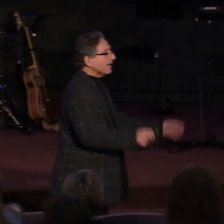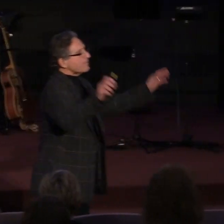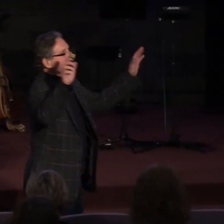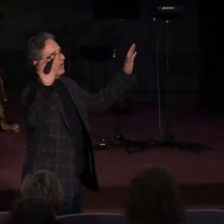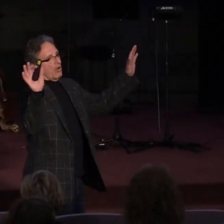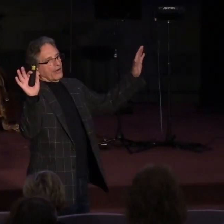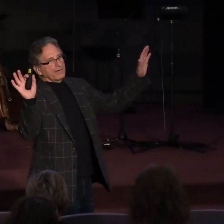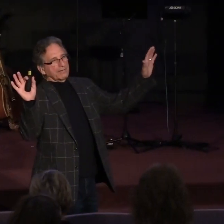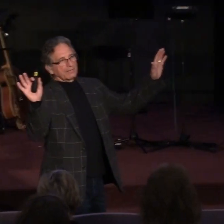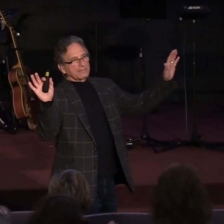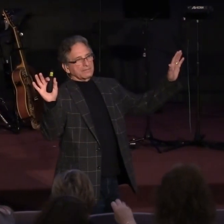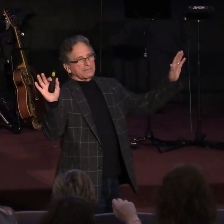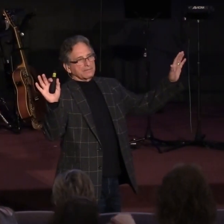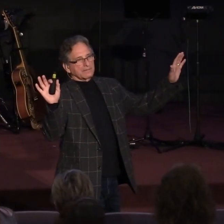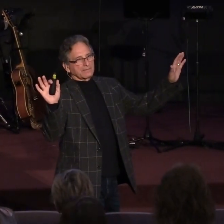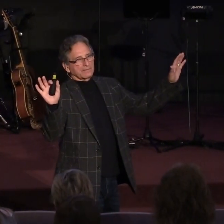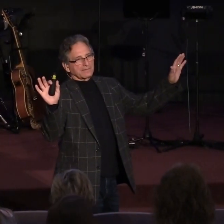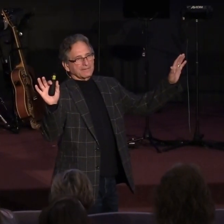But I love him in the Lord.